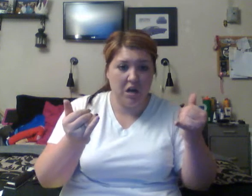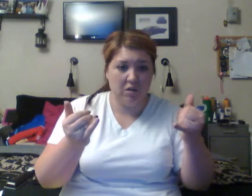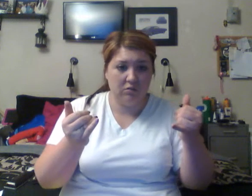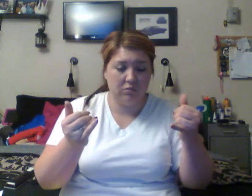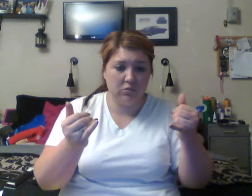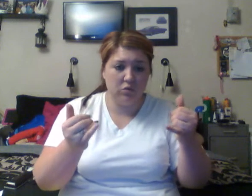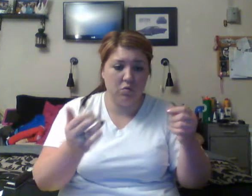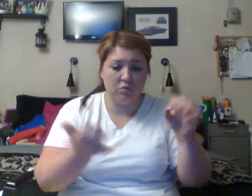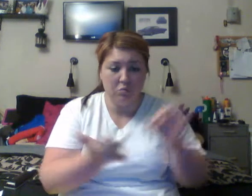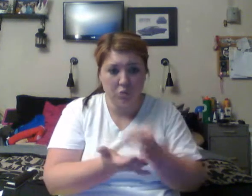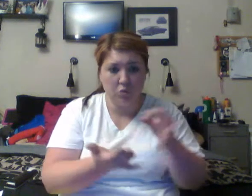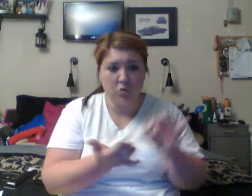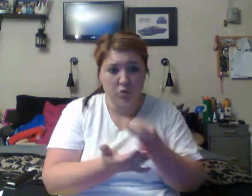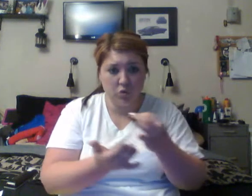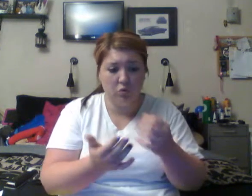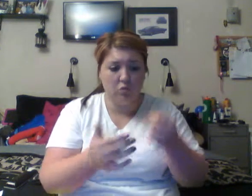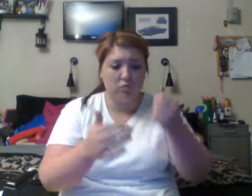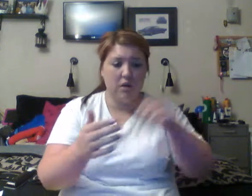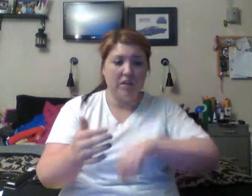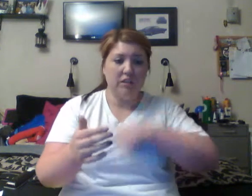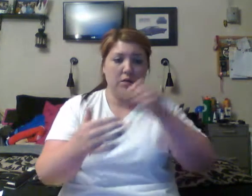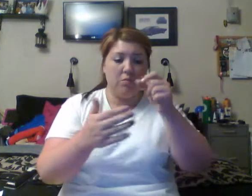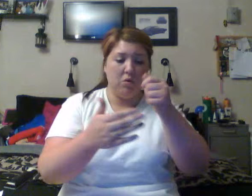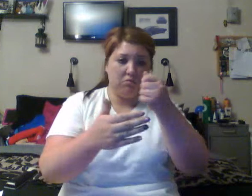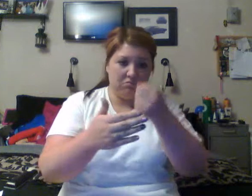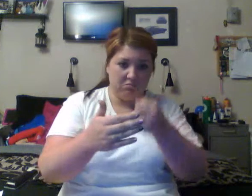So now that you've got the zipper pulled down, you can get your needle to